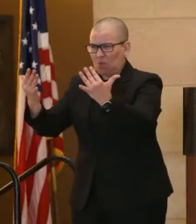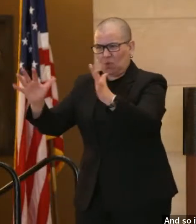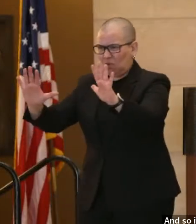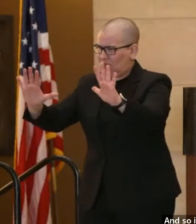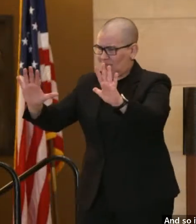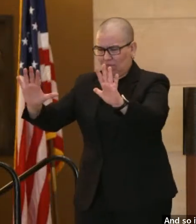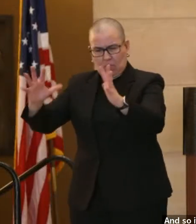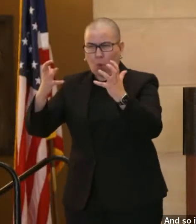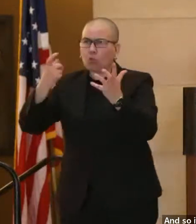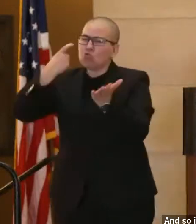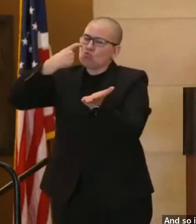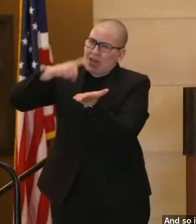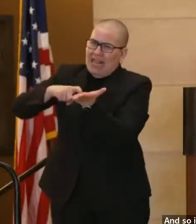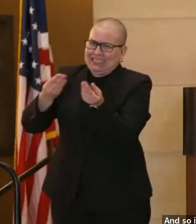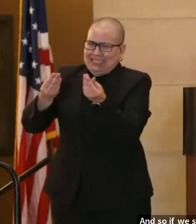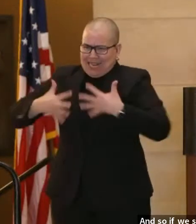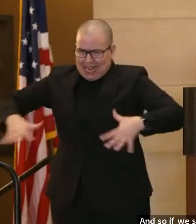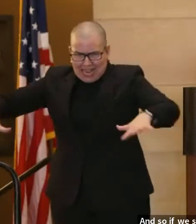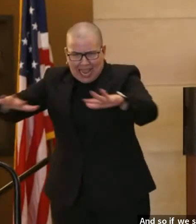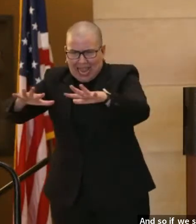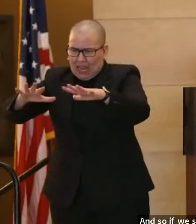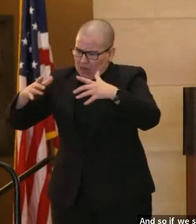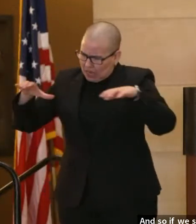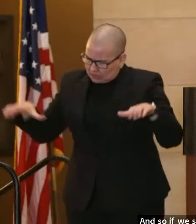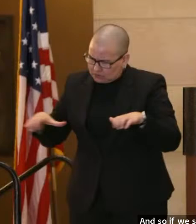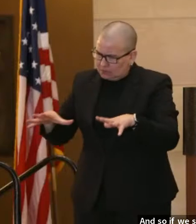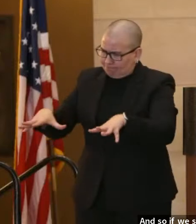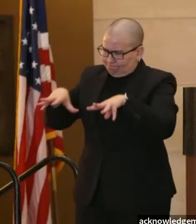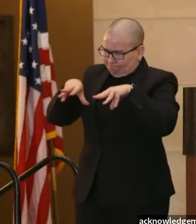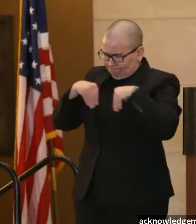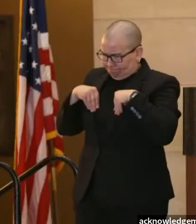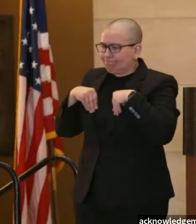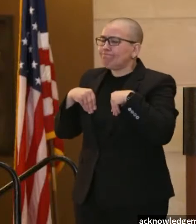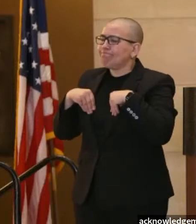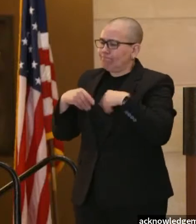gotta be some action taken behind that those land